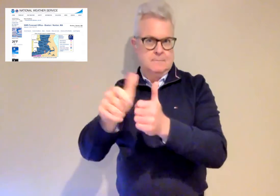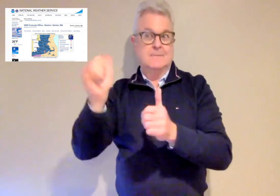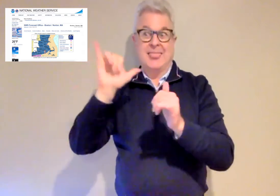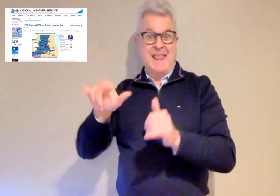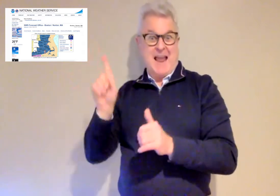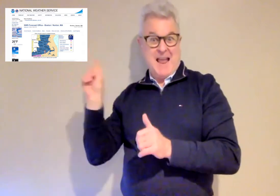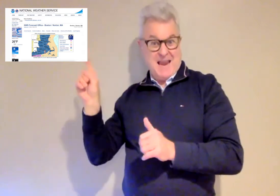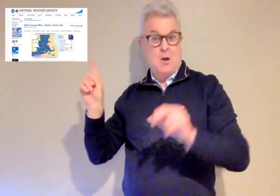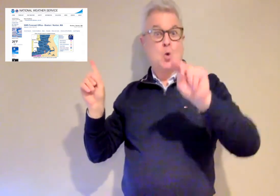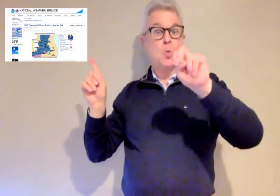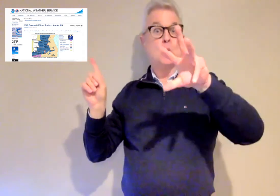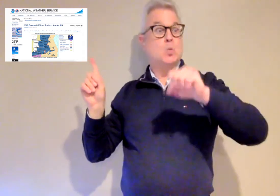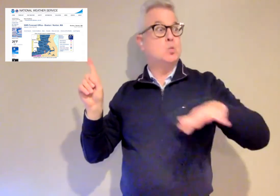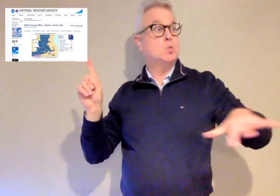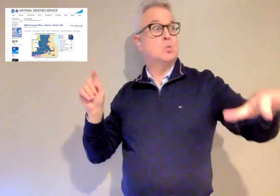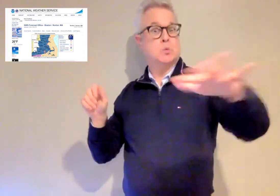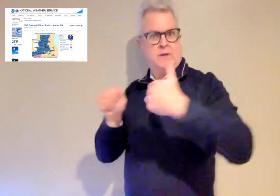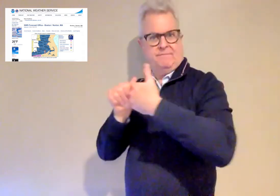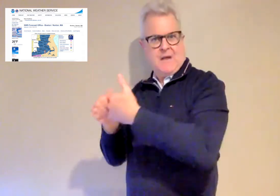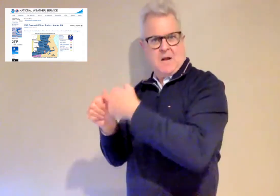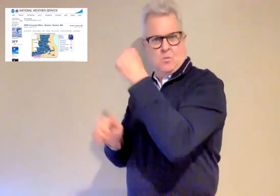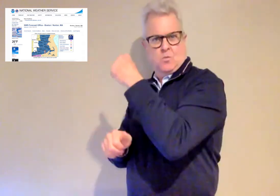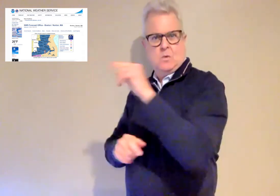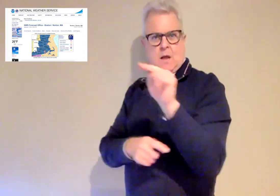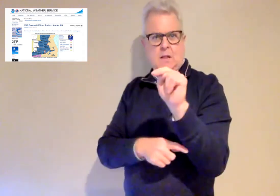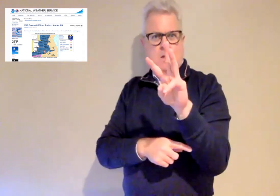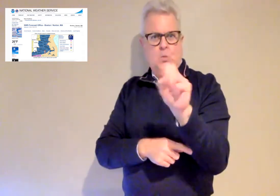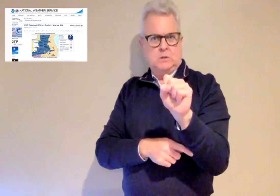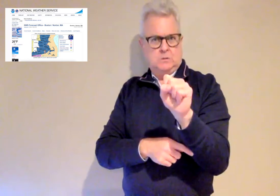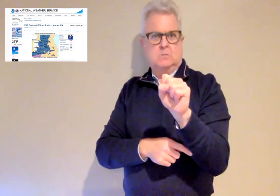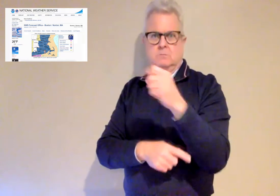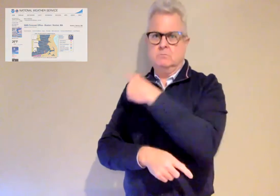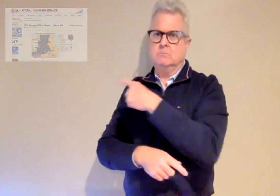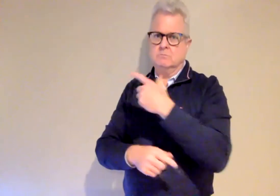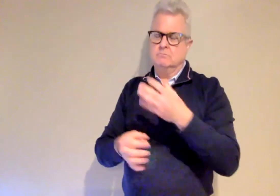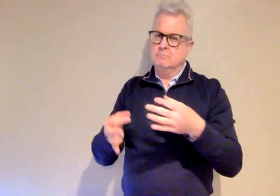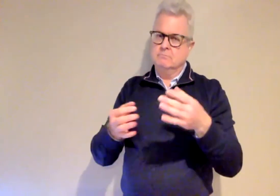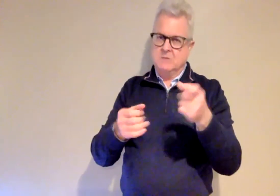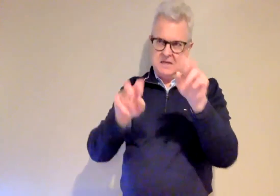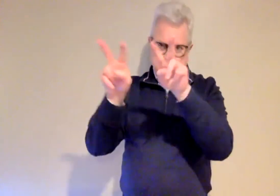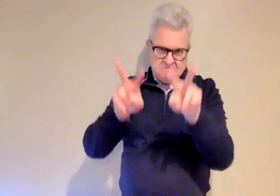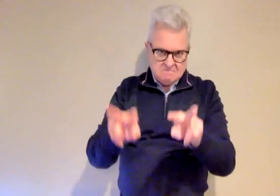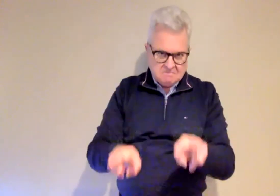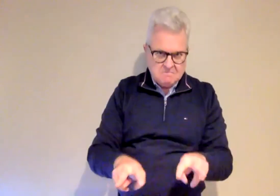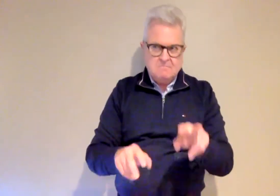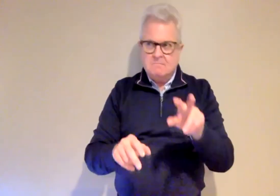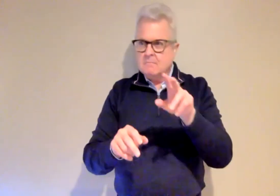And it gives you a second-by-second update. And all the local news usually follows that as a general guideline